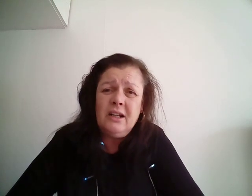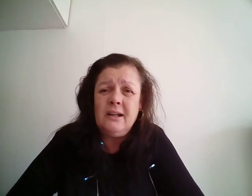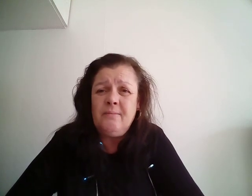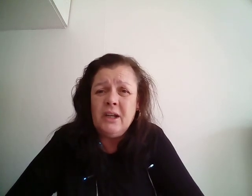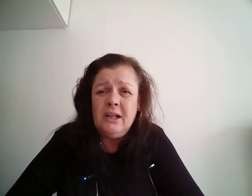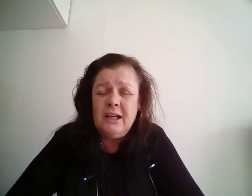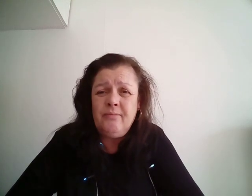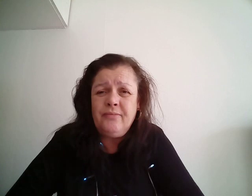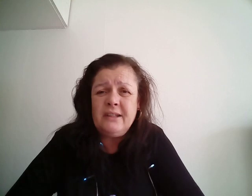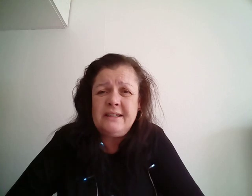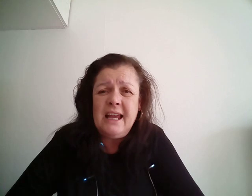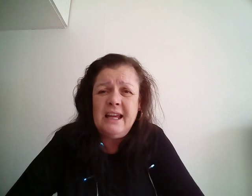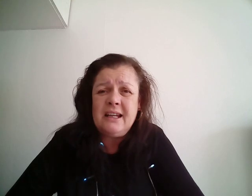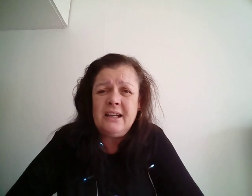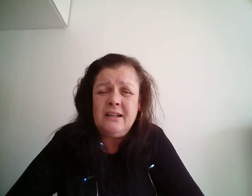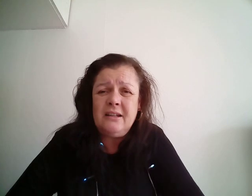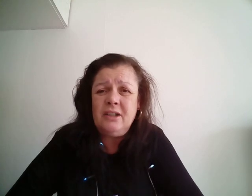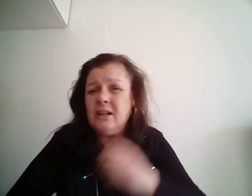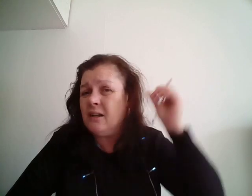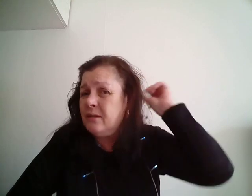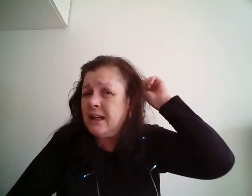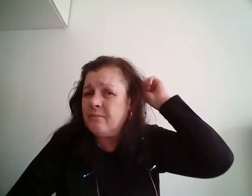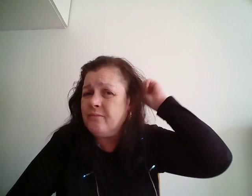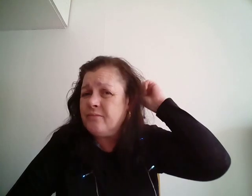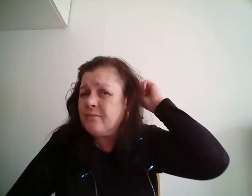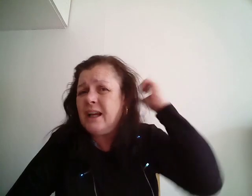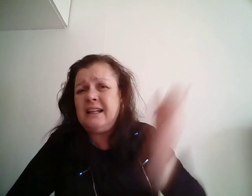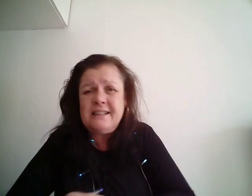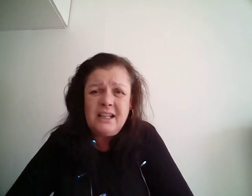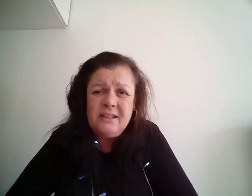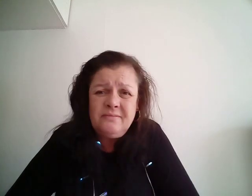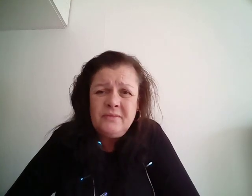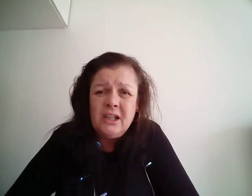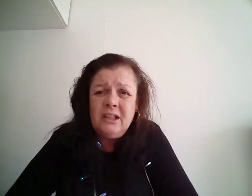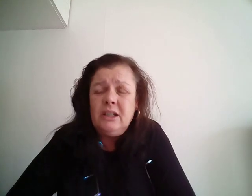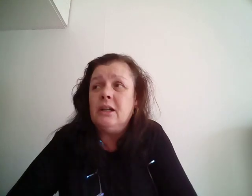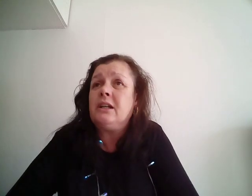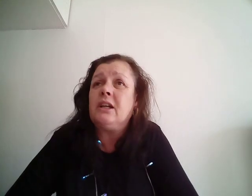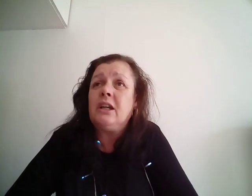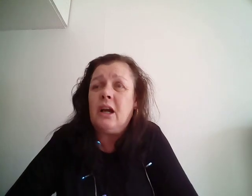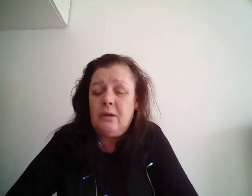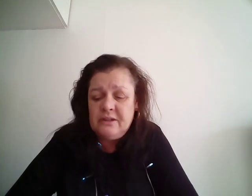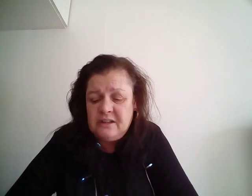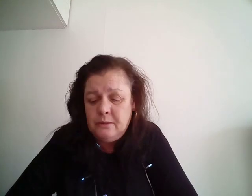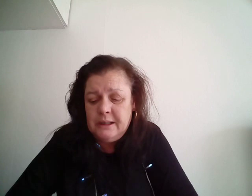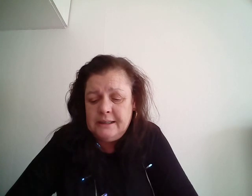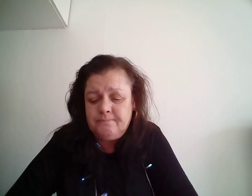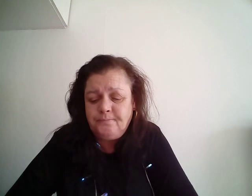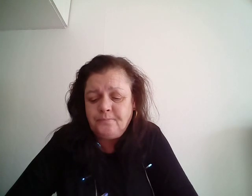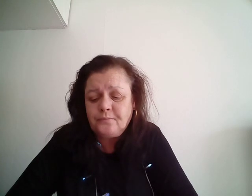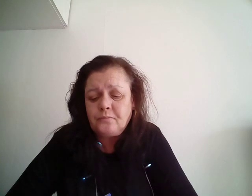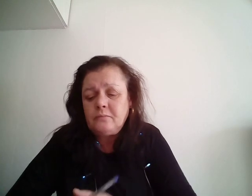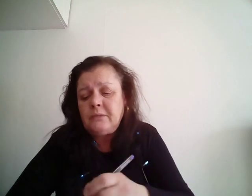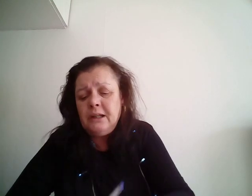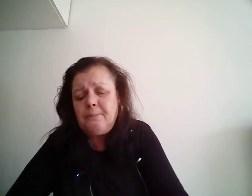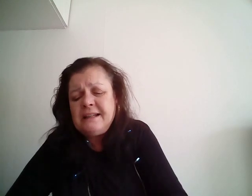know, take a, you know, a listen. You know, you can go on to, the best